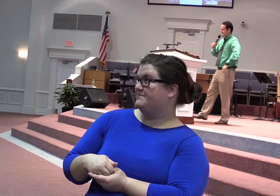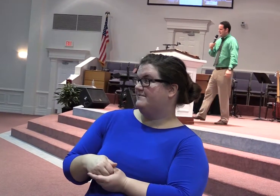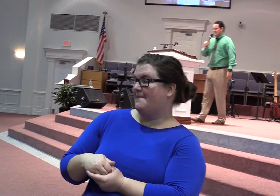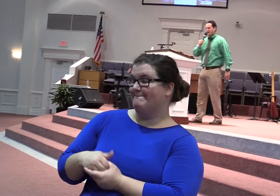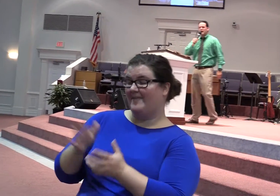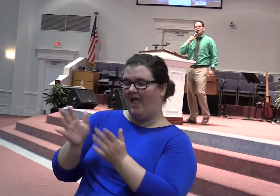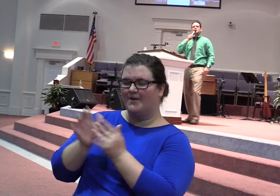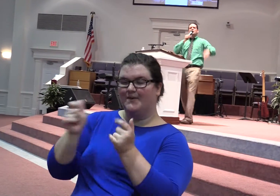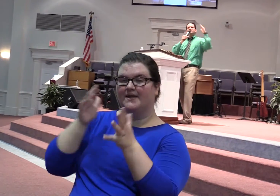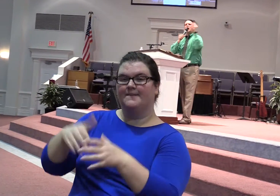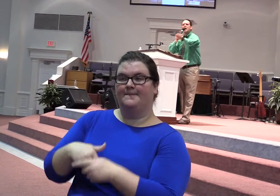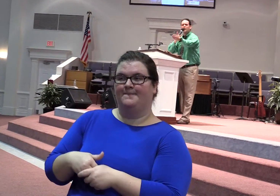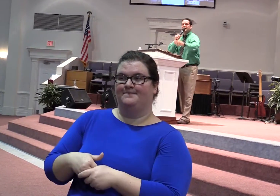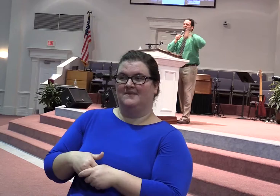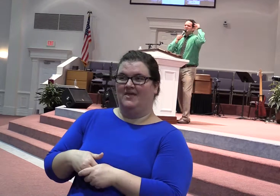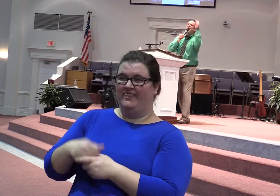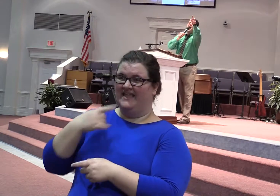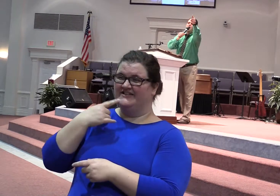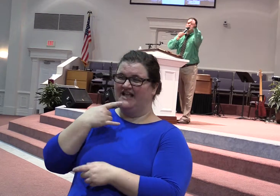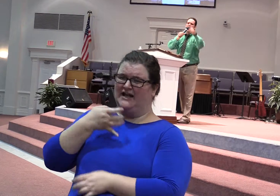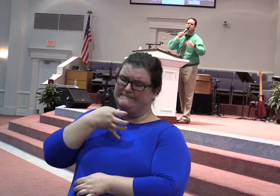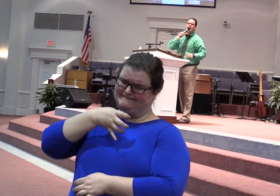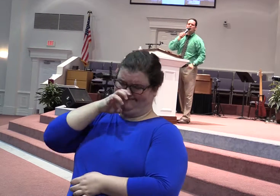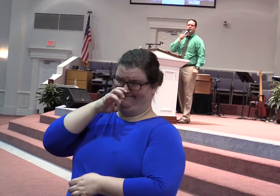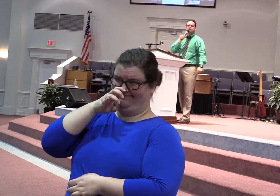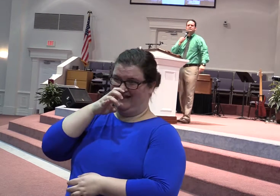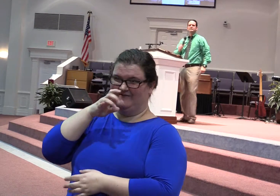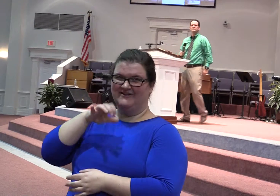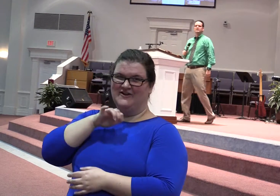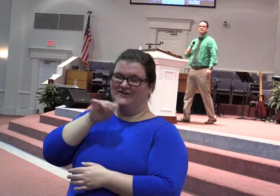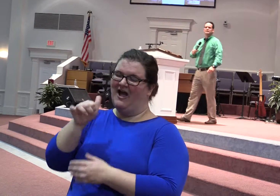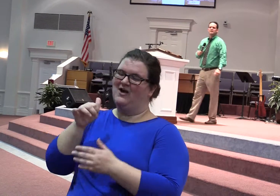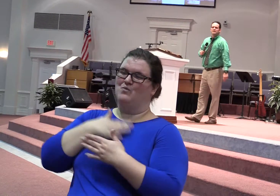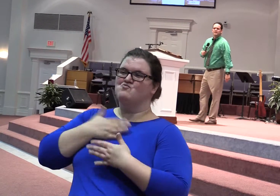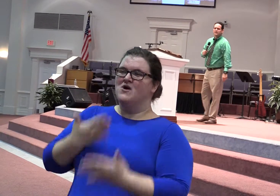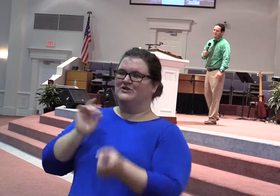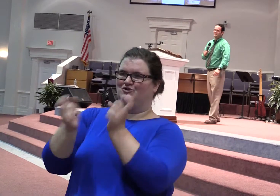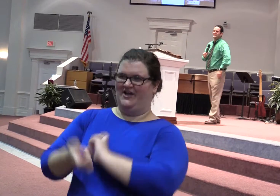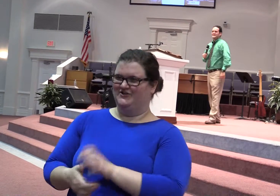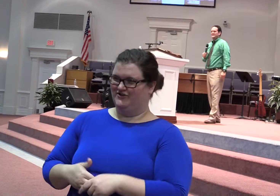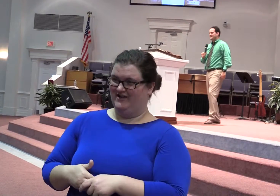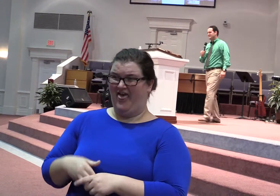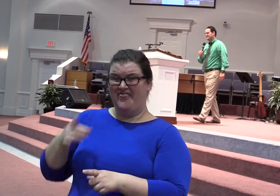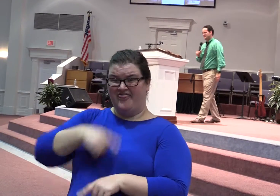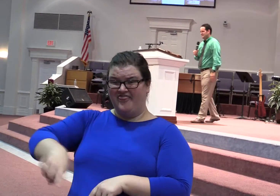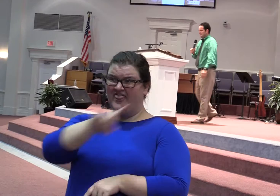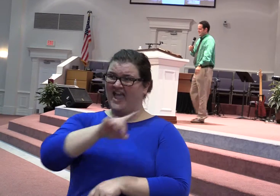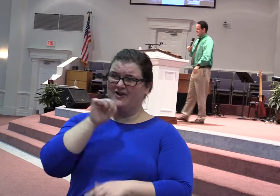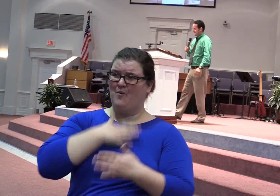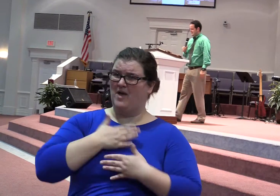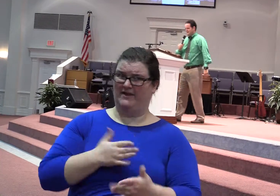Hallelujah. They're going to call you intolerant. They are not intolerant. Come on. All right. Come